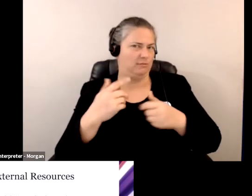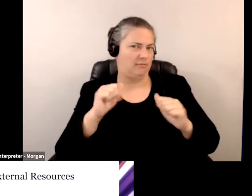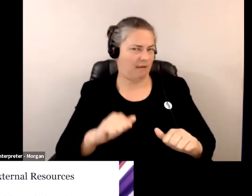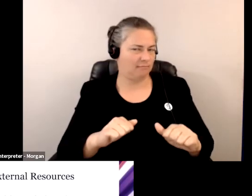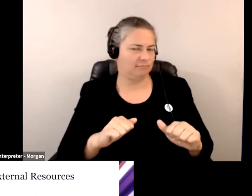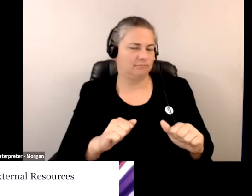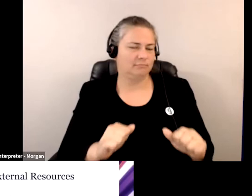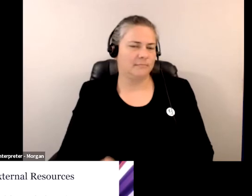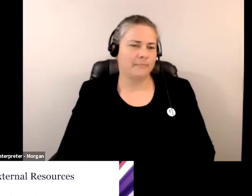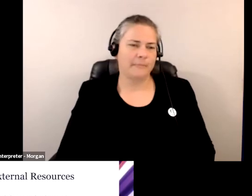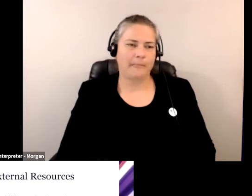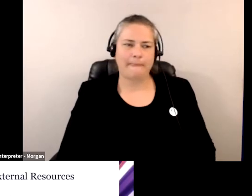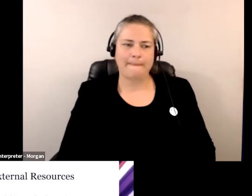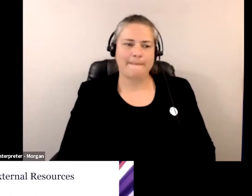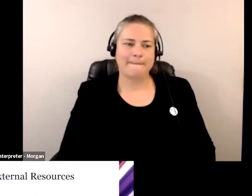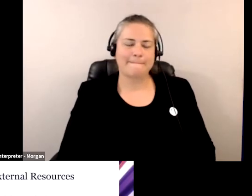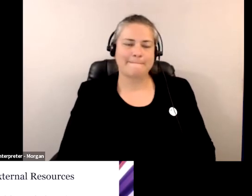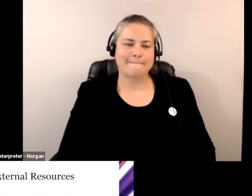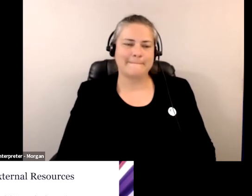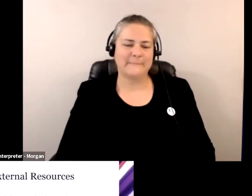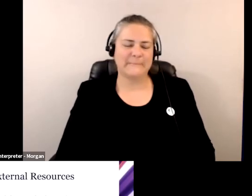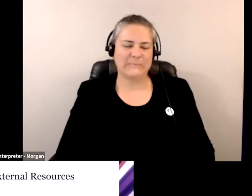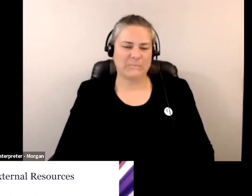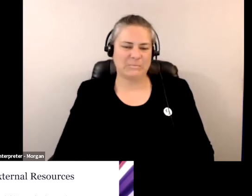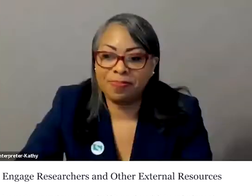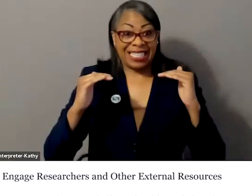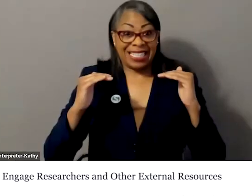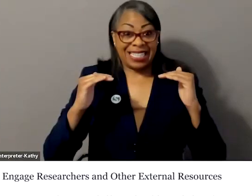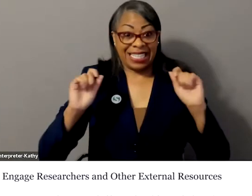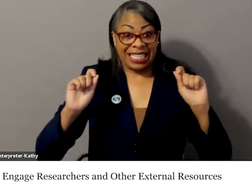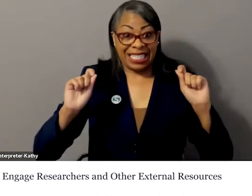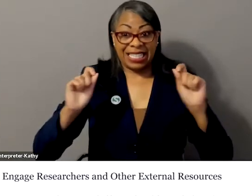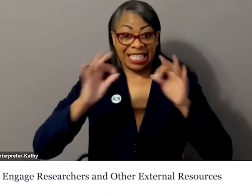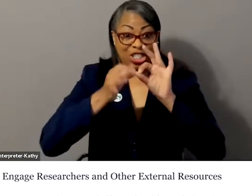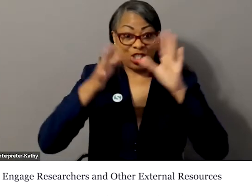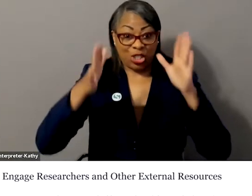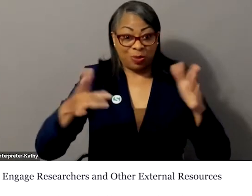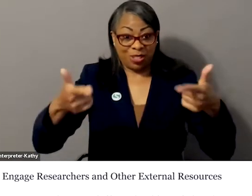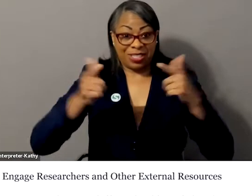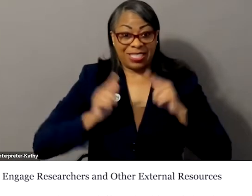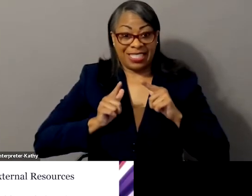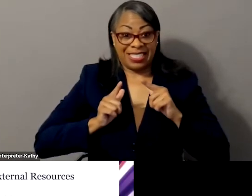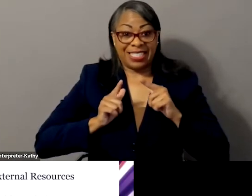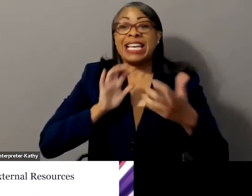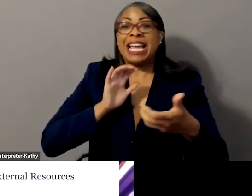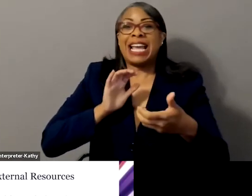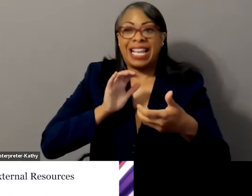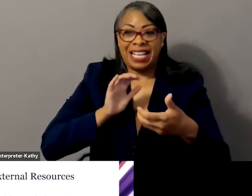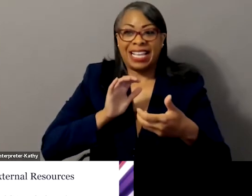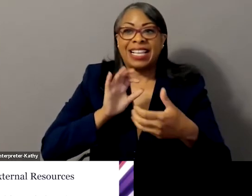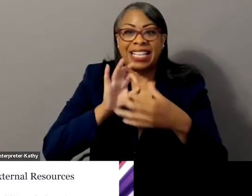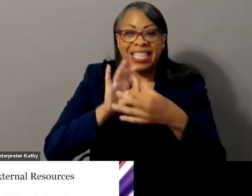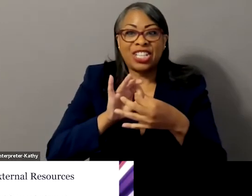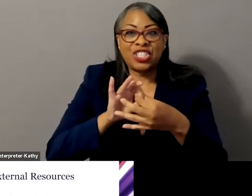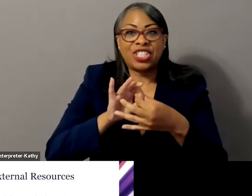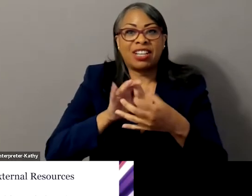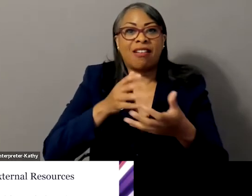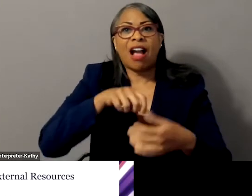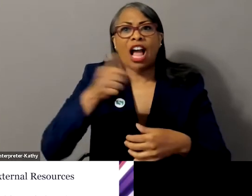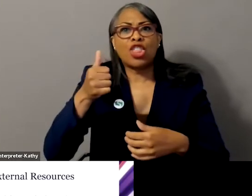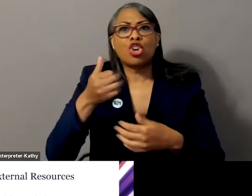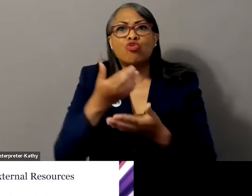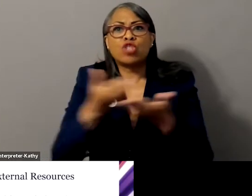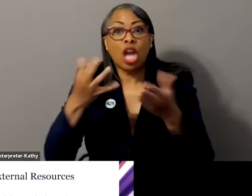slide is engaging other external resources. So the important point is to